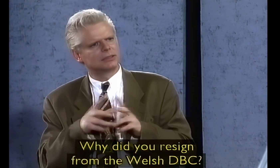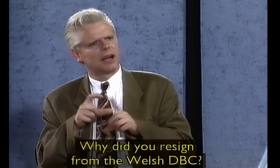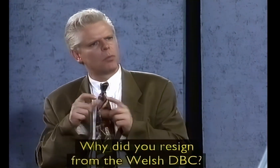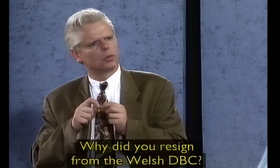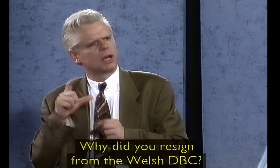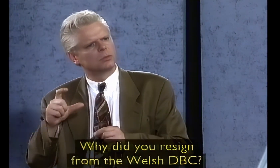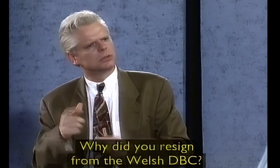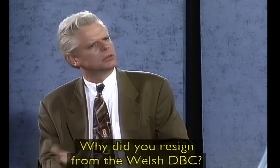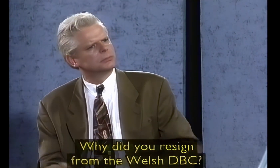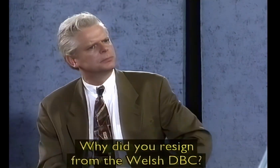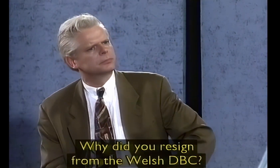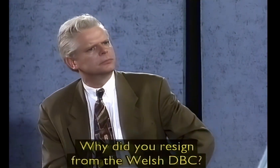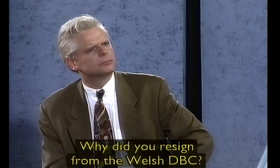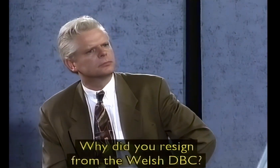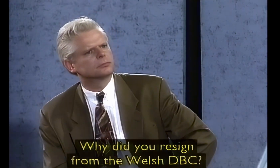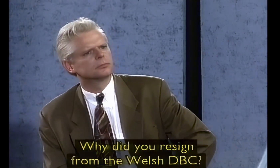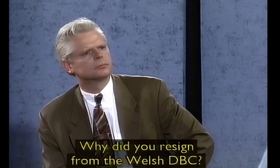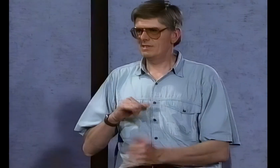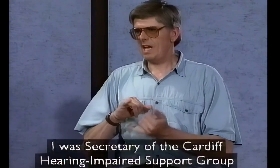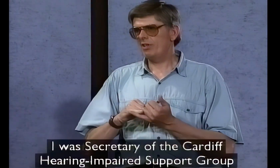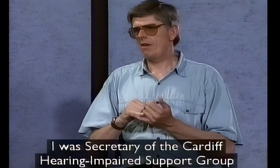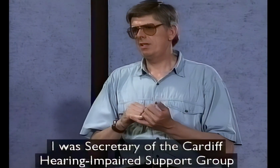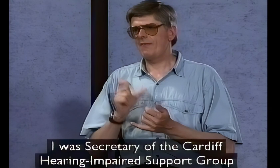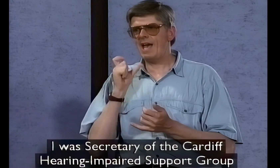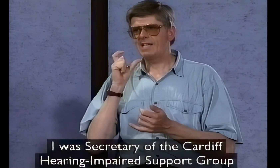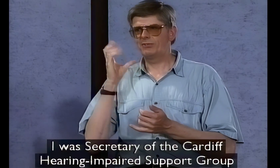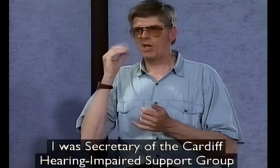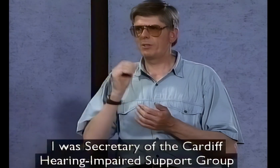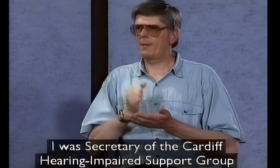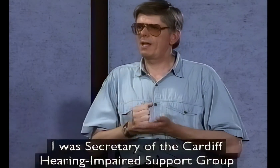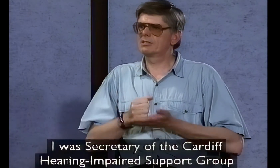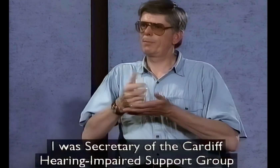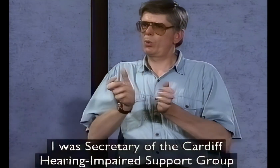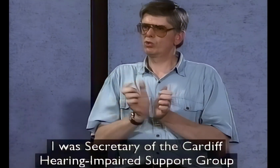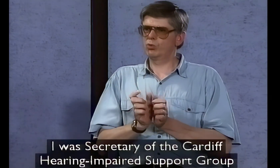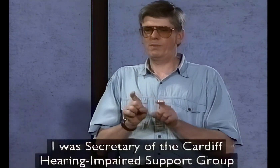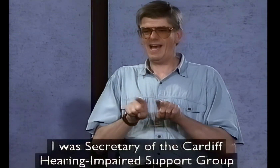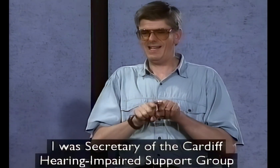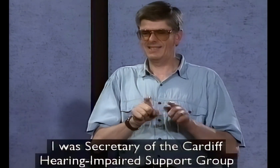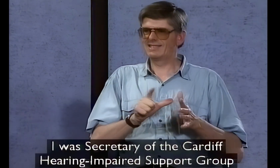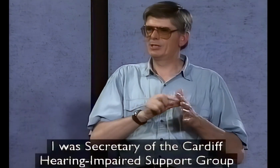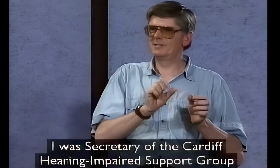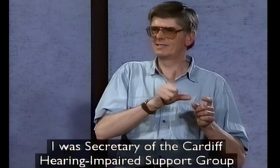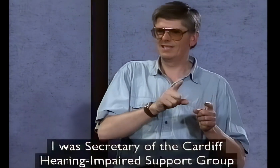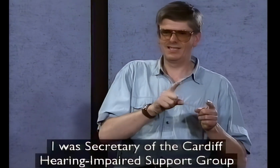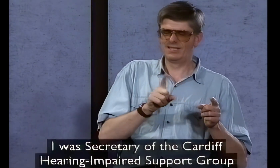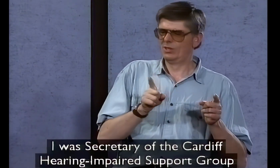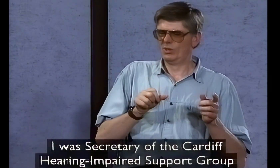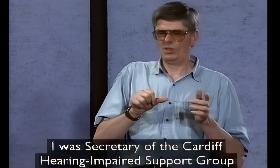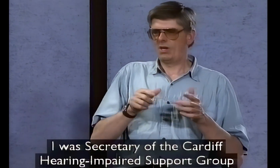So why did you resign from the Welsh Deaf Broadcasting Council? Well, I was secretary of the Cardiff Hearing Impaired Support Group and